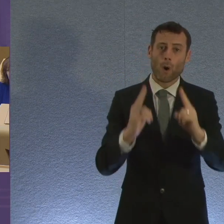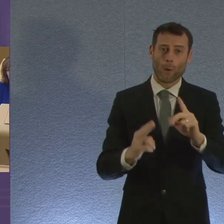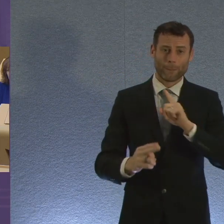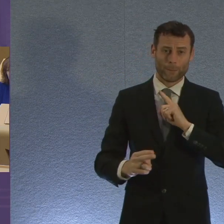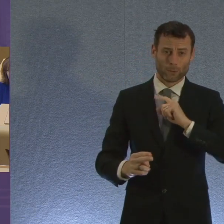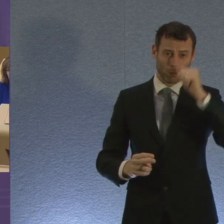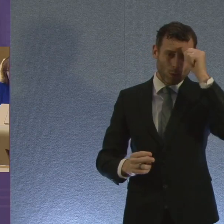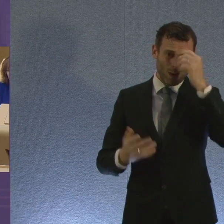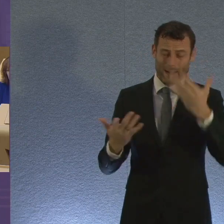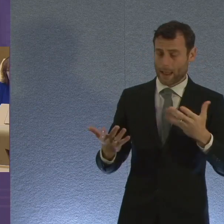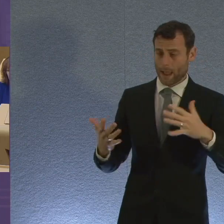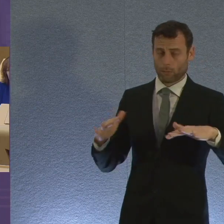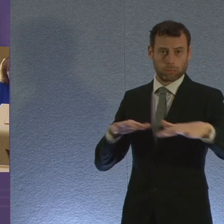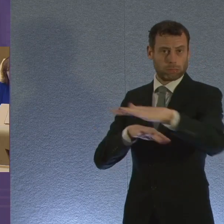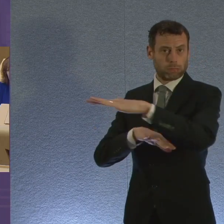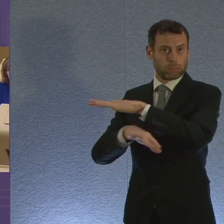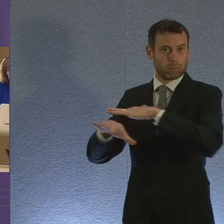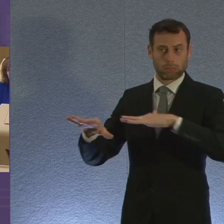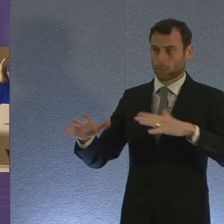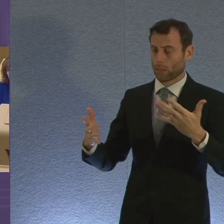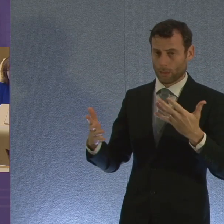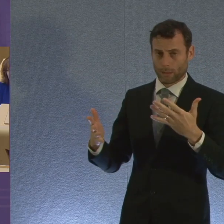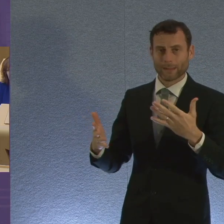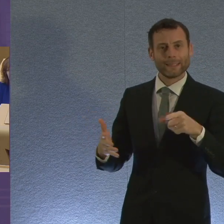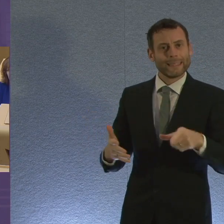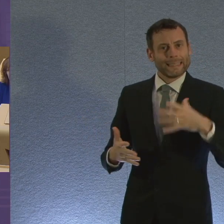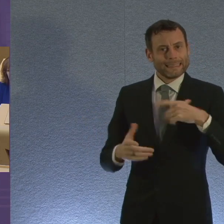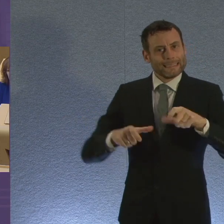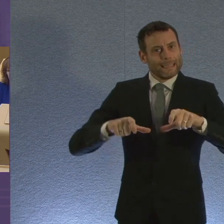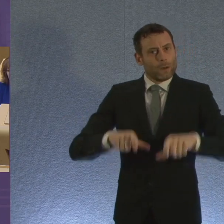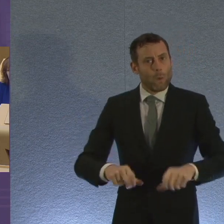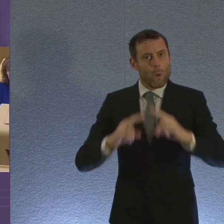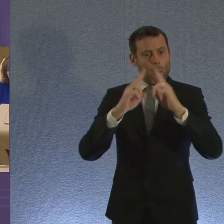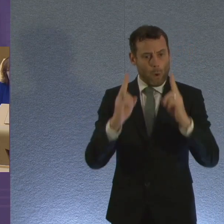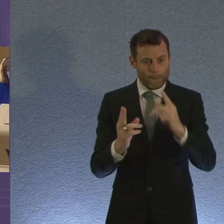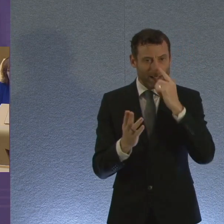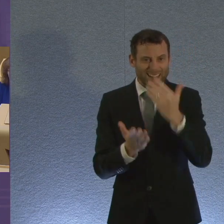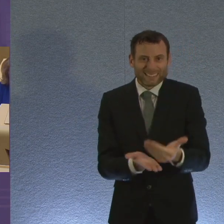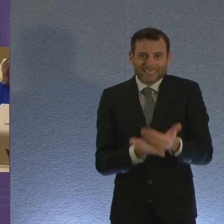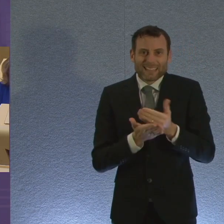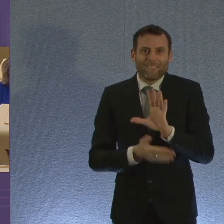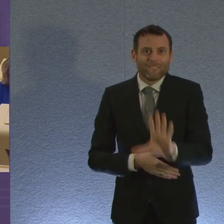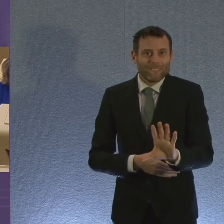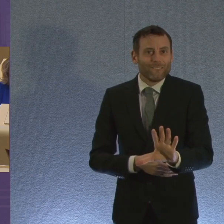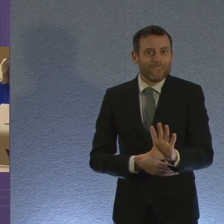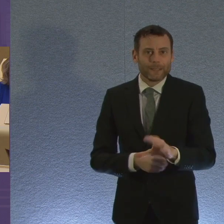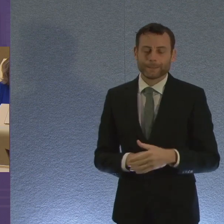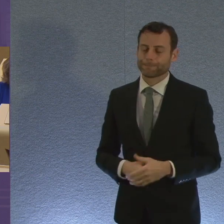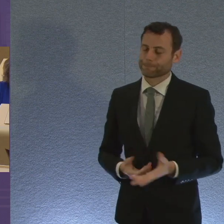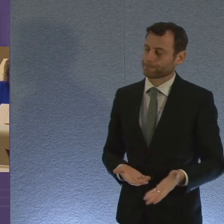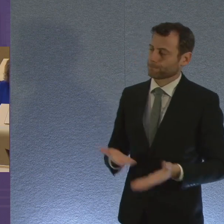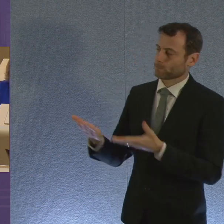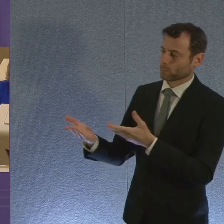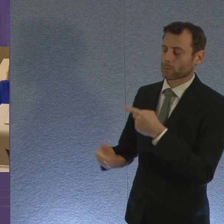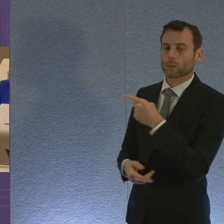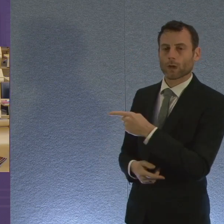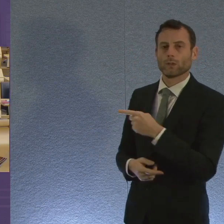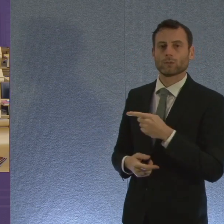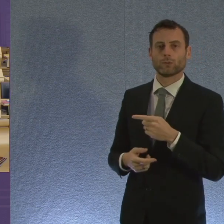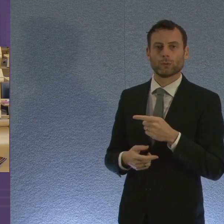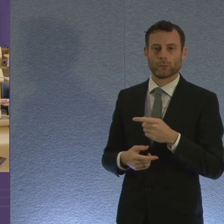place of safety is more important than ever. And I'd pass on to my colleague, the Cabinet Secretary for Justice.